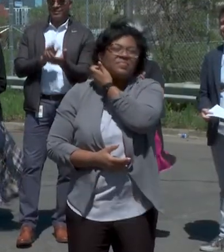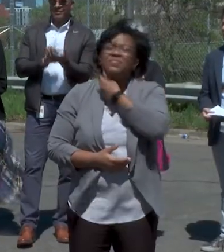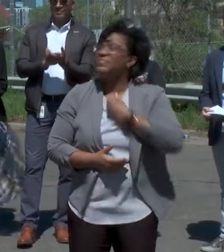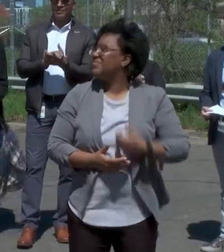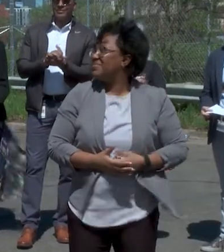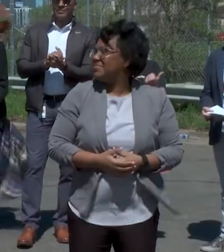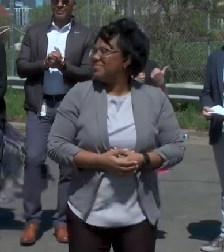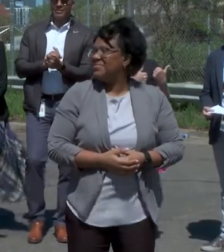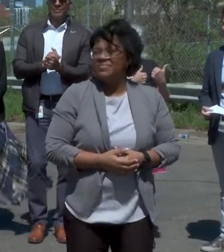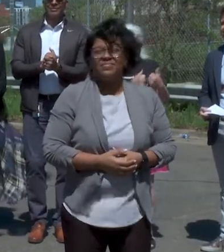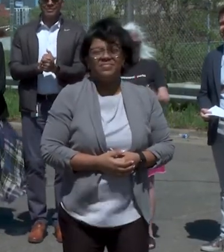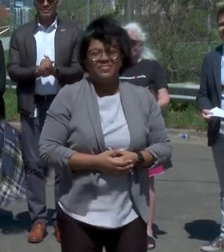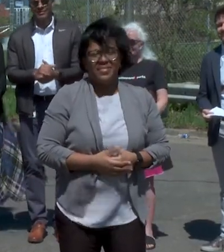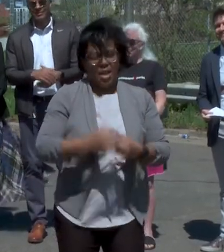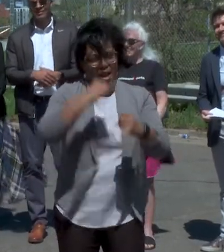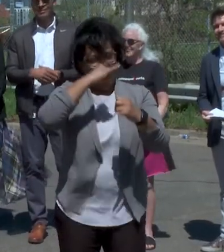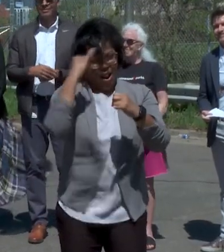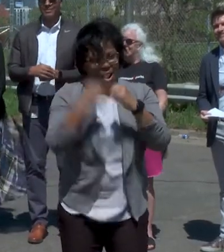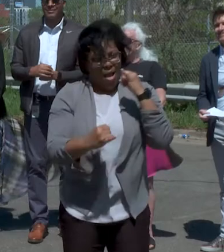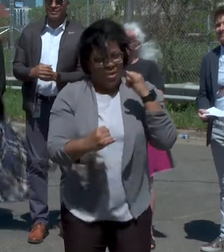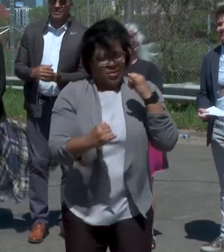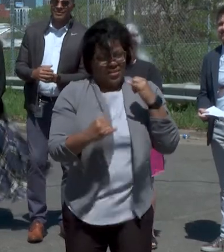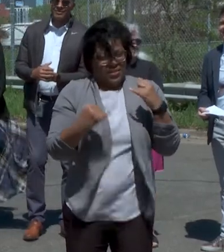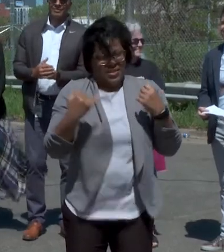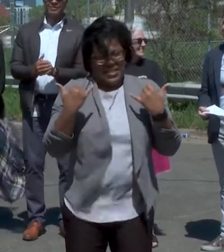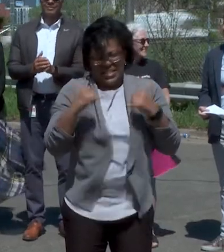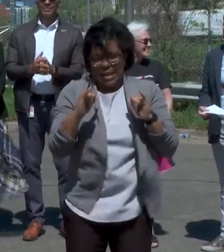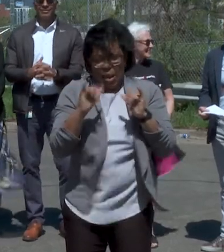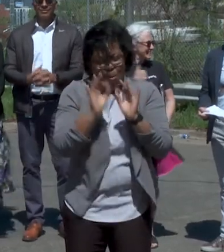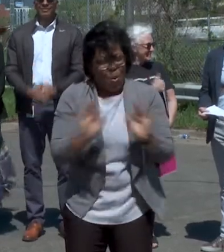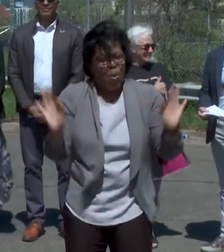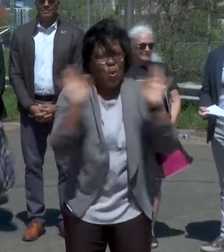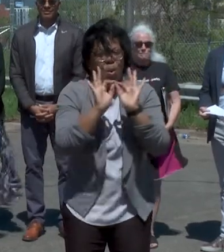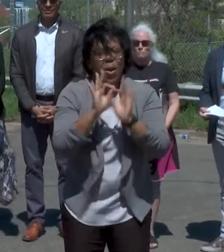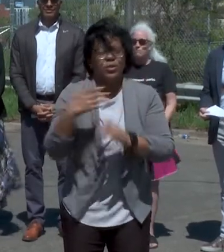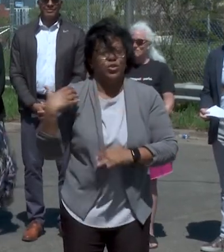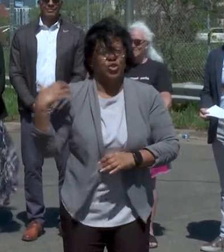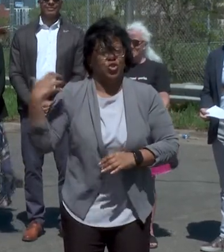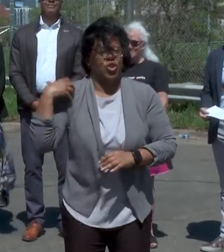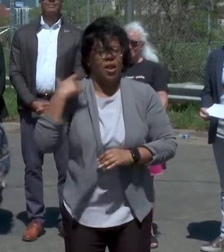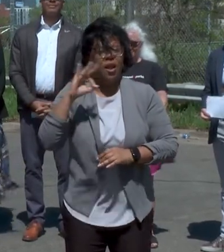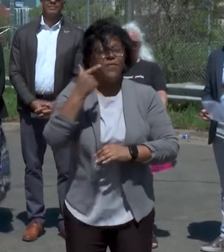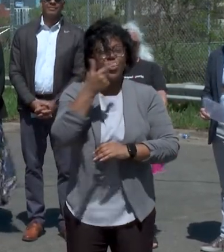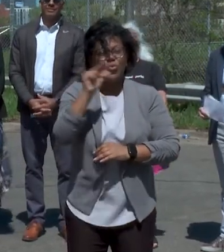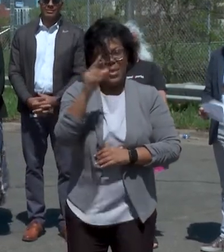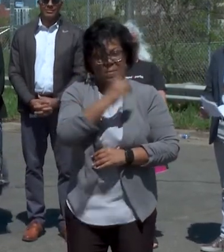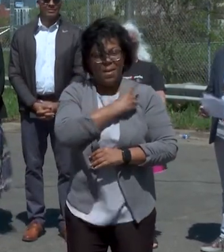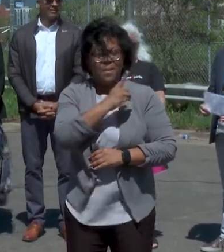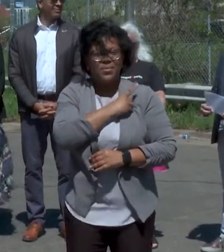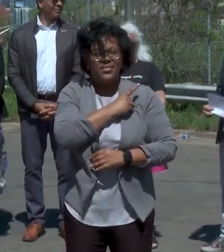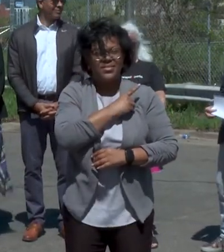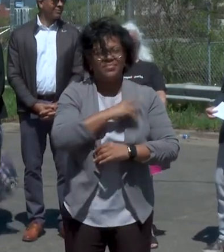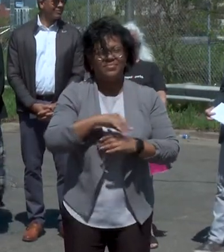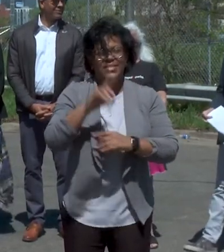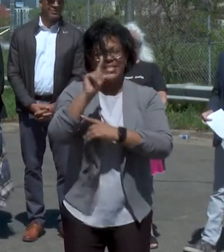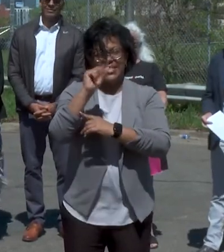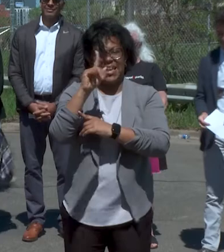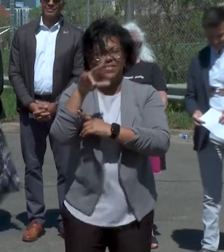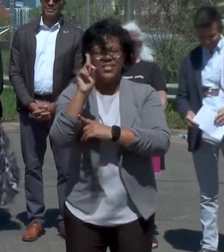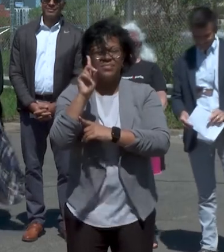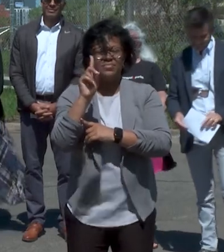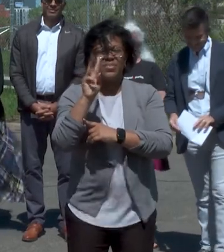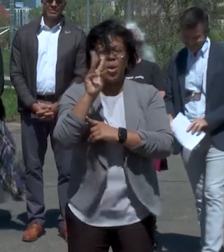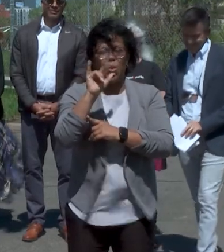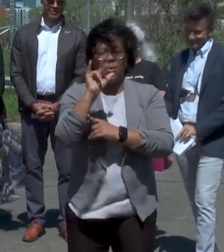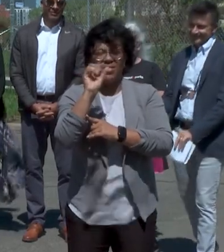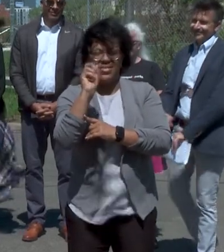And last but certainly not least, the chair of Green Minneapolis, David Wilson, someone who, as long as I